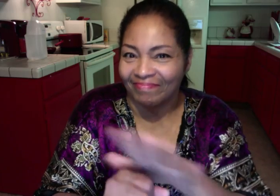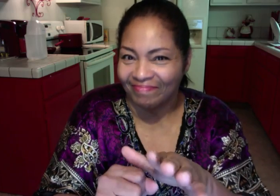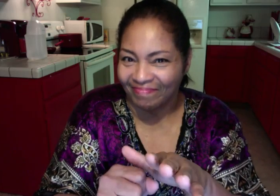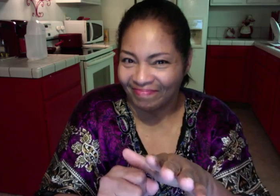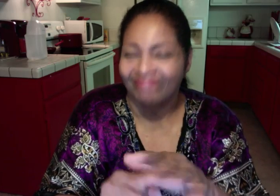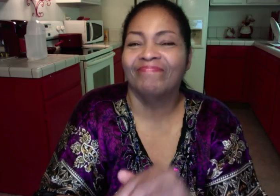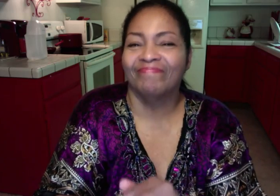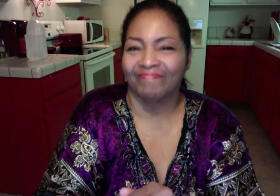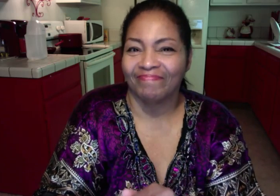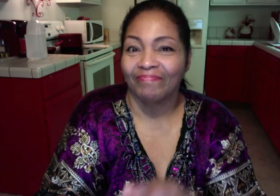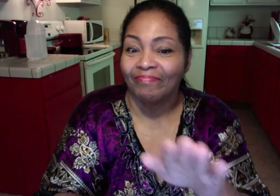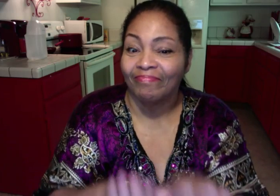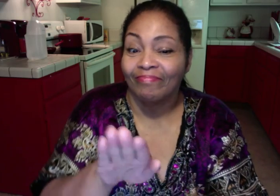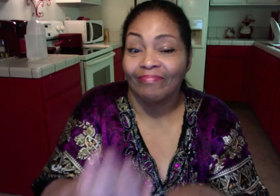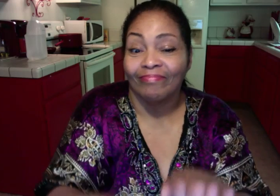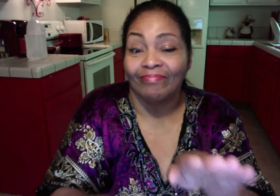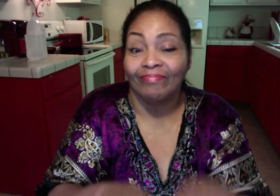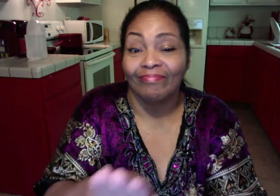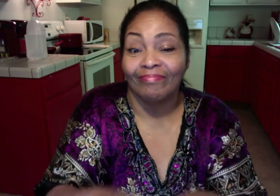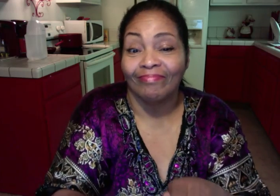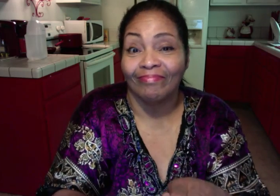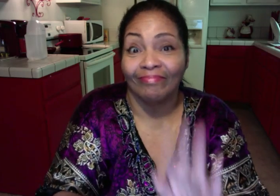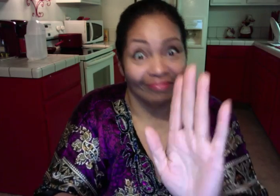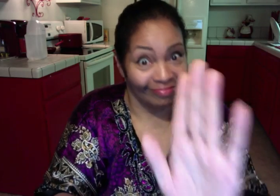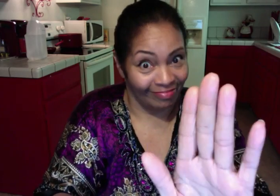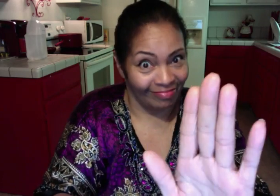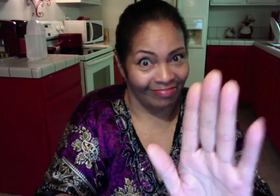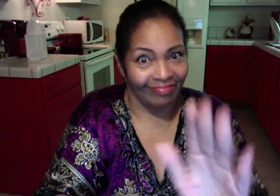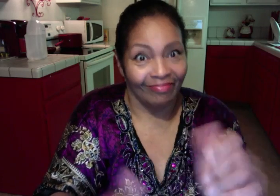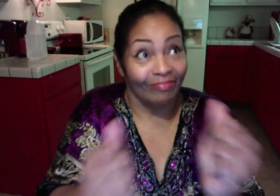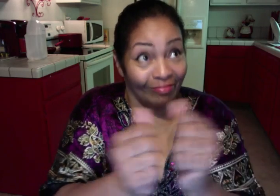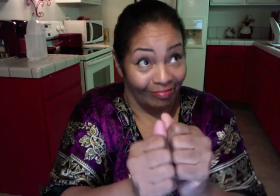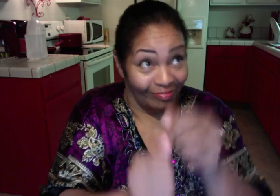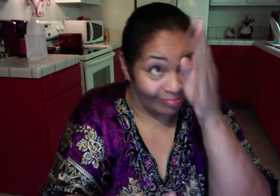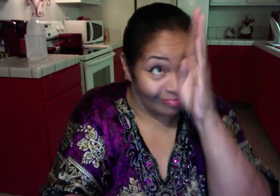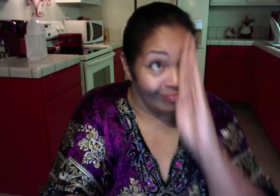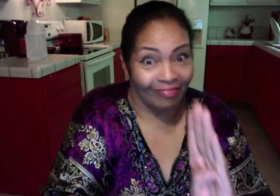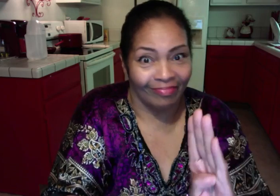Just a moment. And you're talking about.